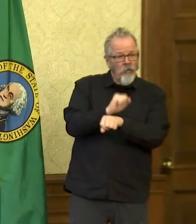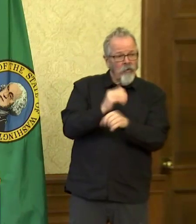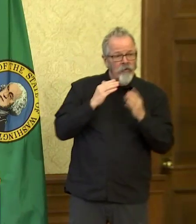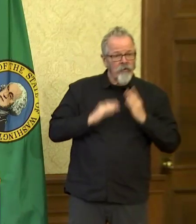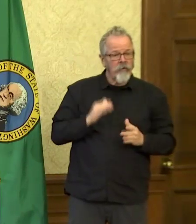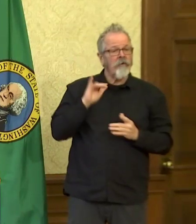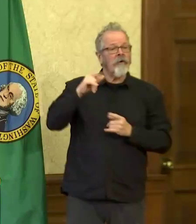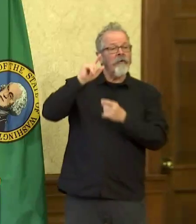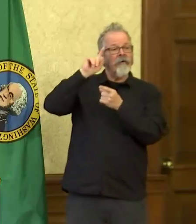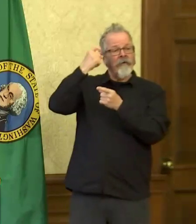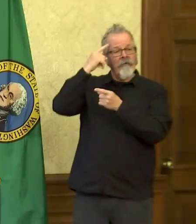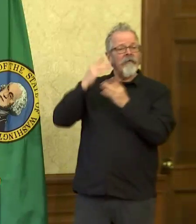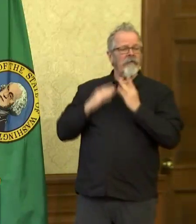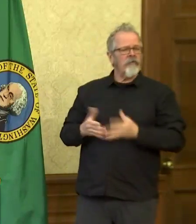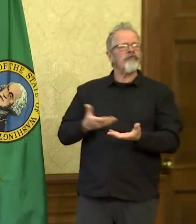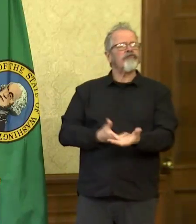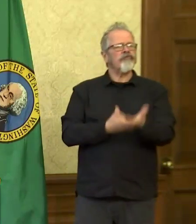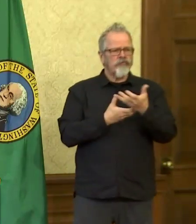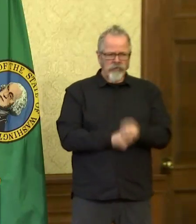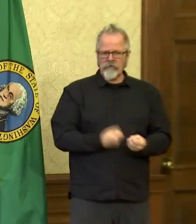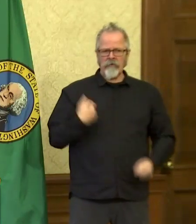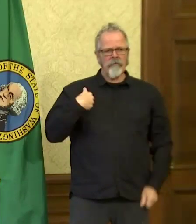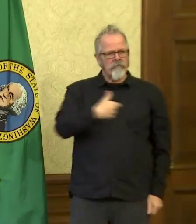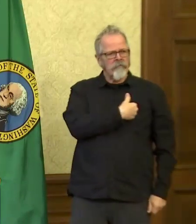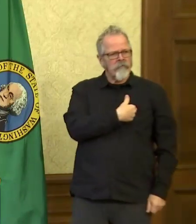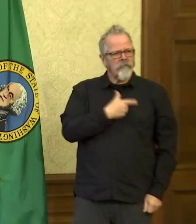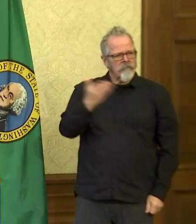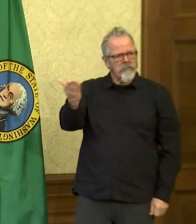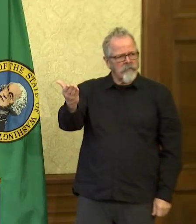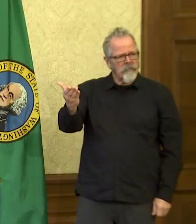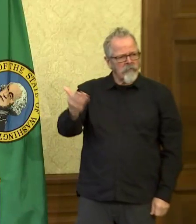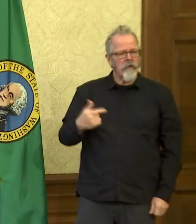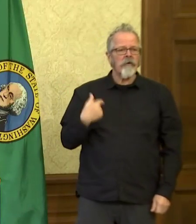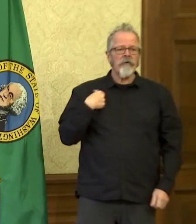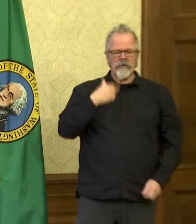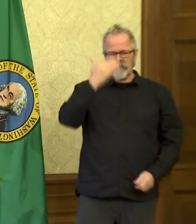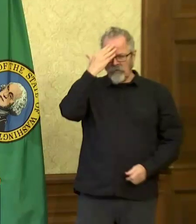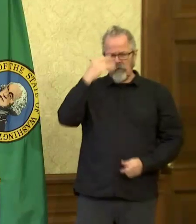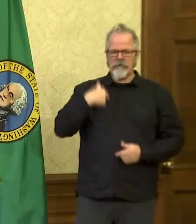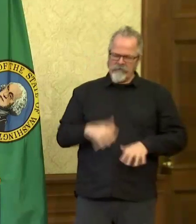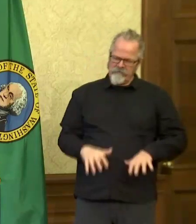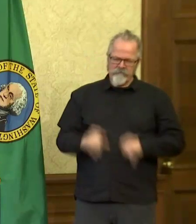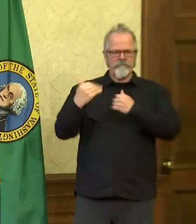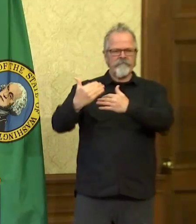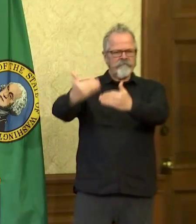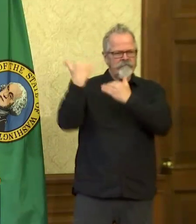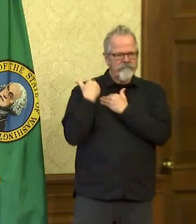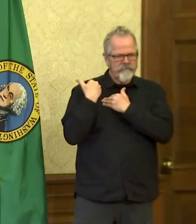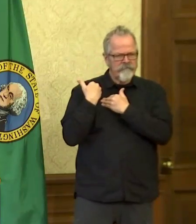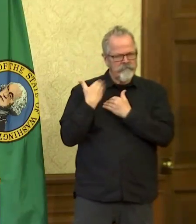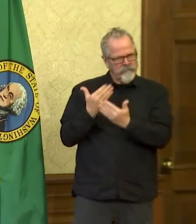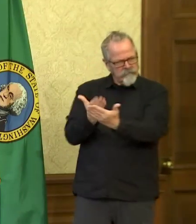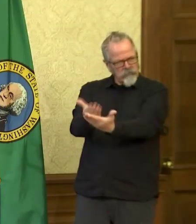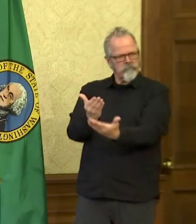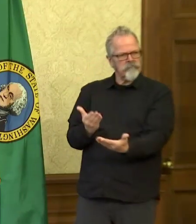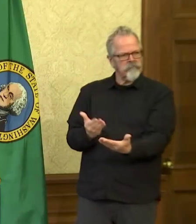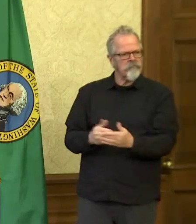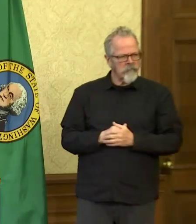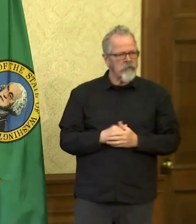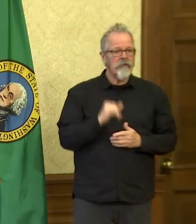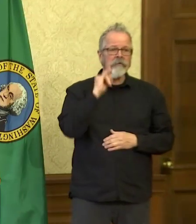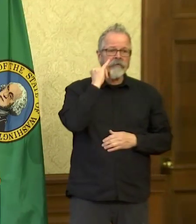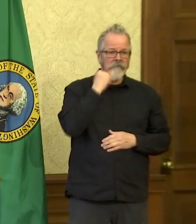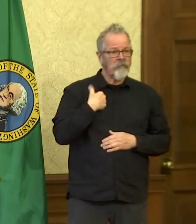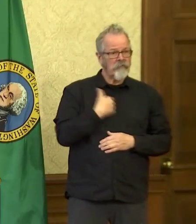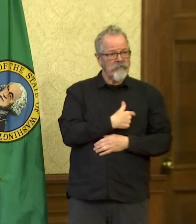our job to do it right. If we do it right, we'll move to the next step. If we do it wrong, we will be shutting ourselves back